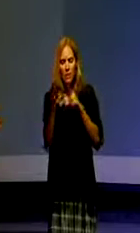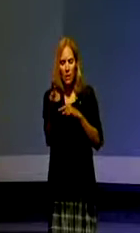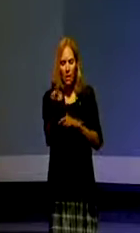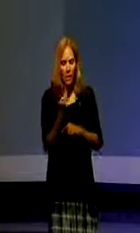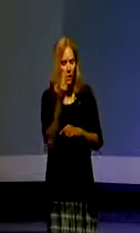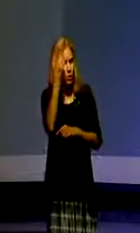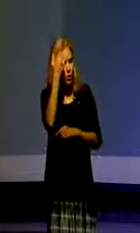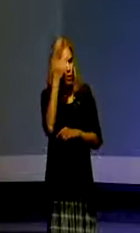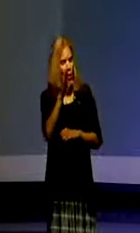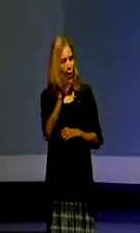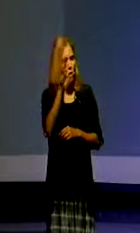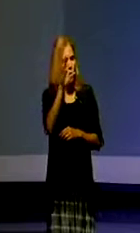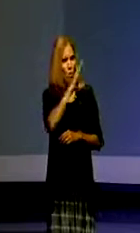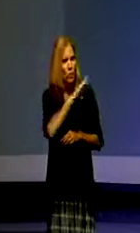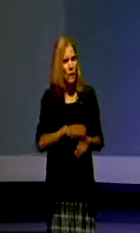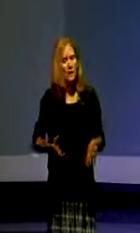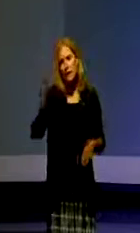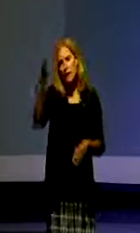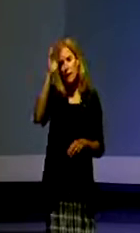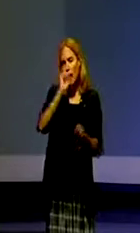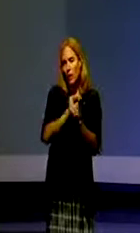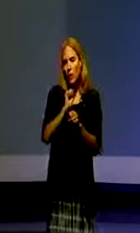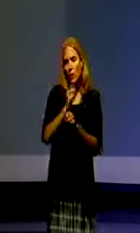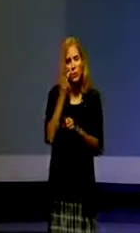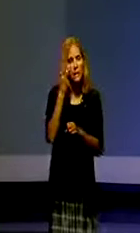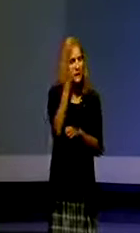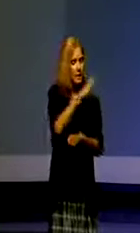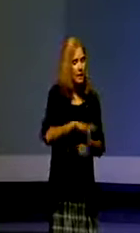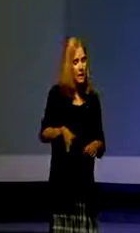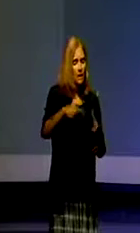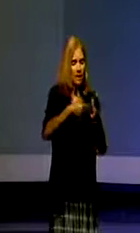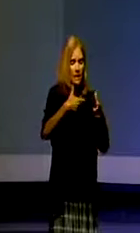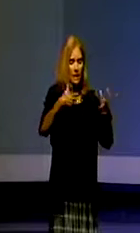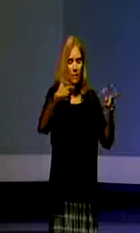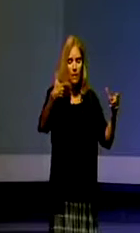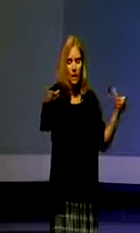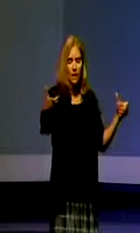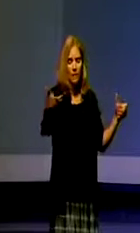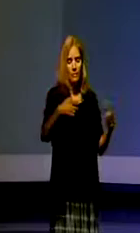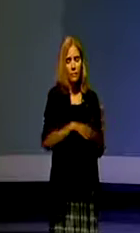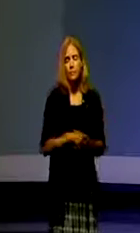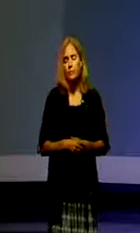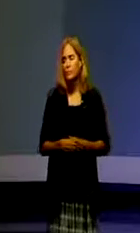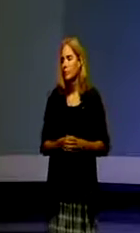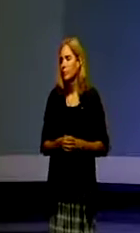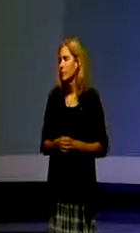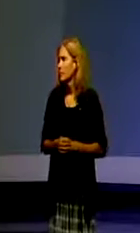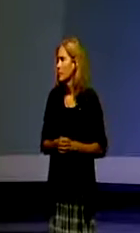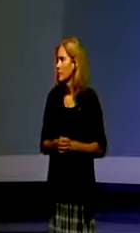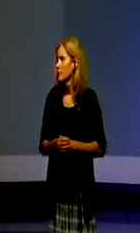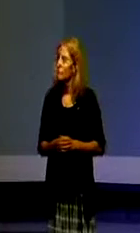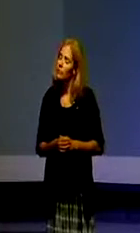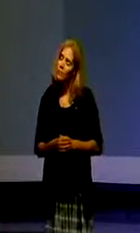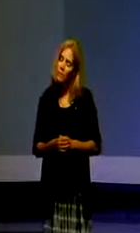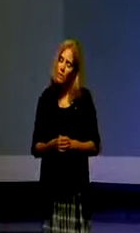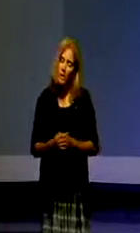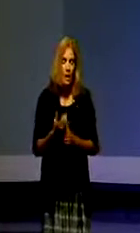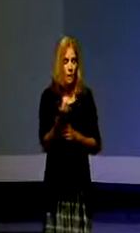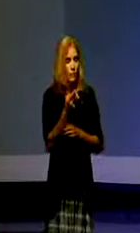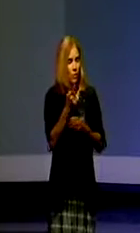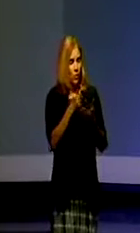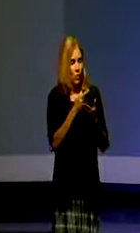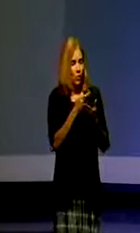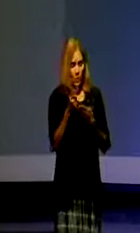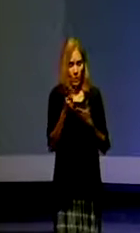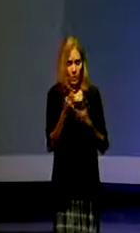to know Christ. It's God at work when we see the kingdom expanding all around us. We've been looking the last couple of